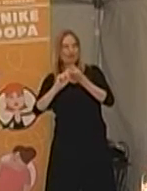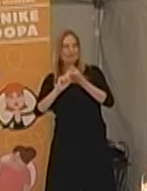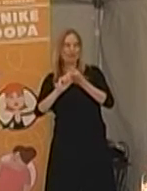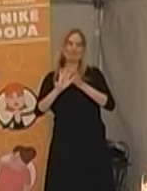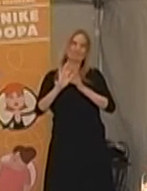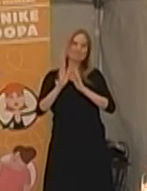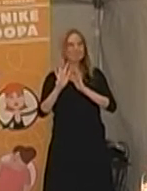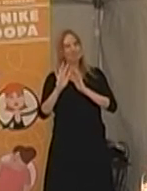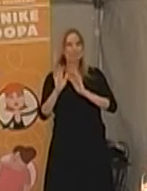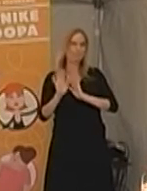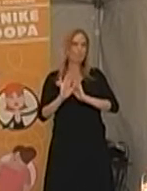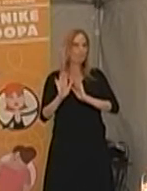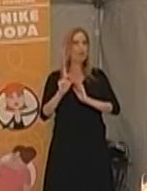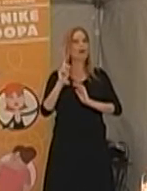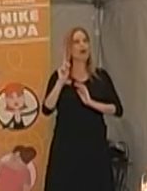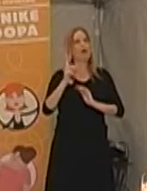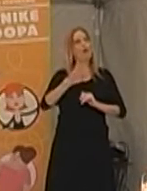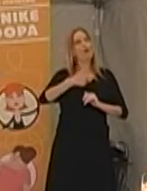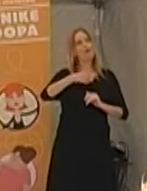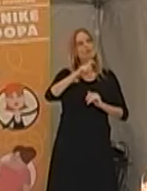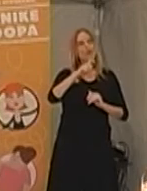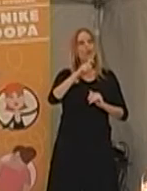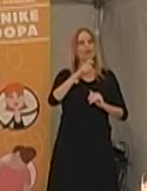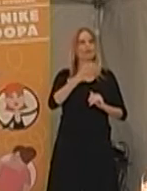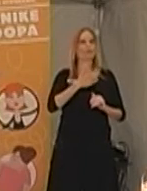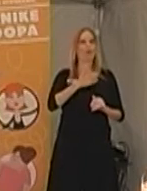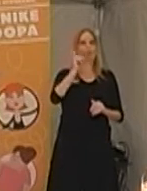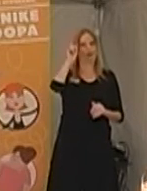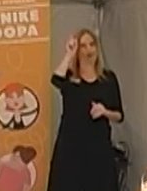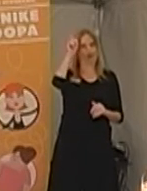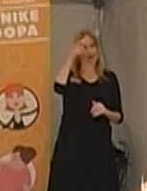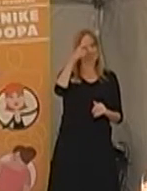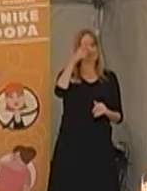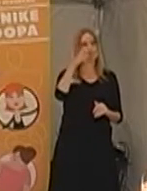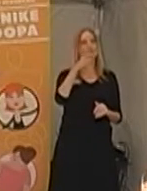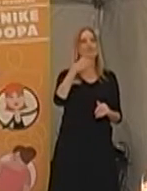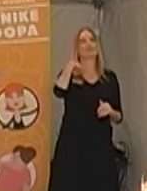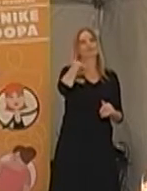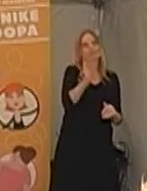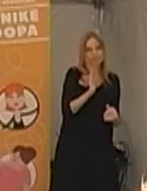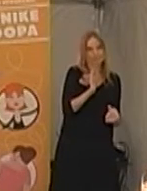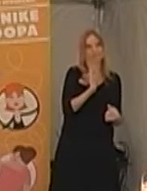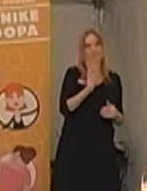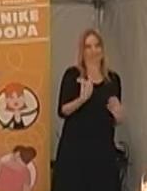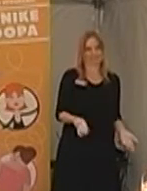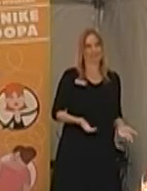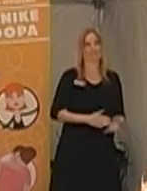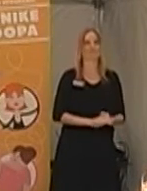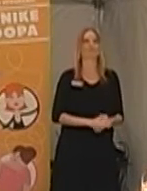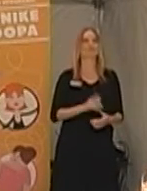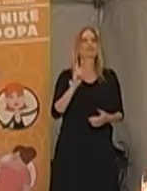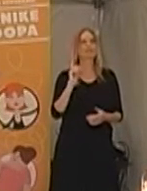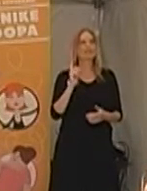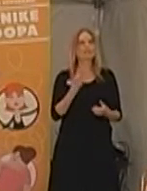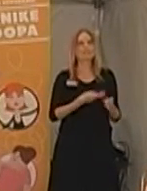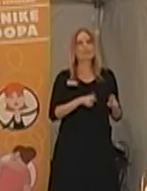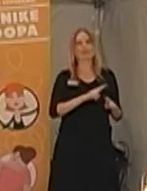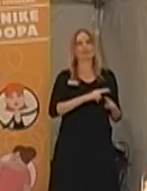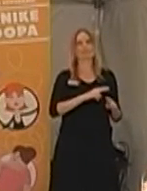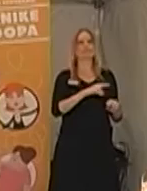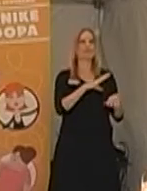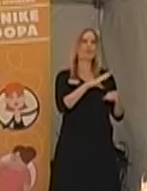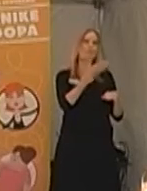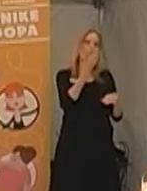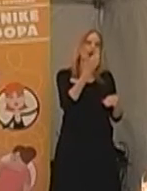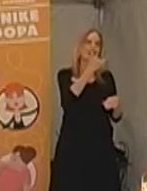rather, from my perspective, talk about unhappiness. Why we have so many unhappy people in the